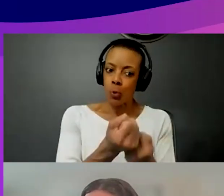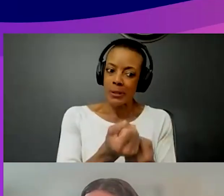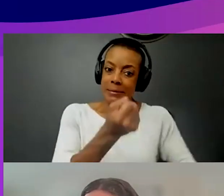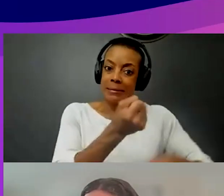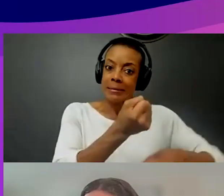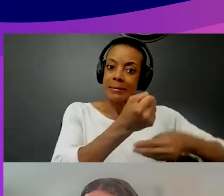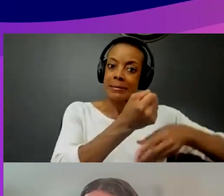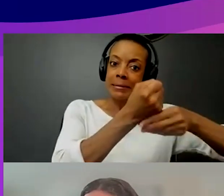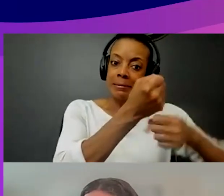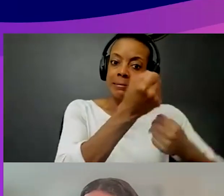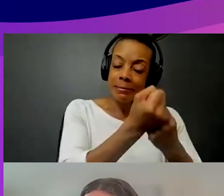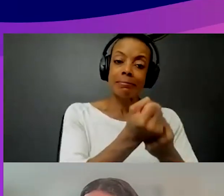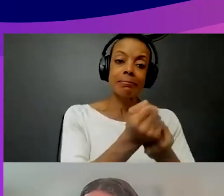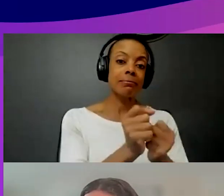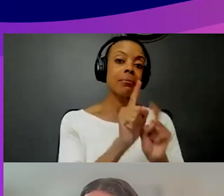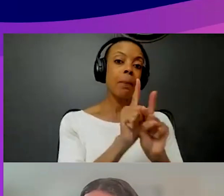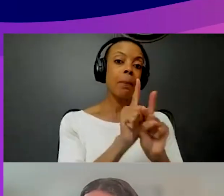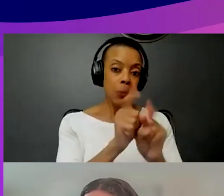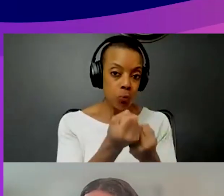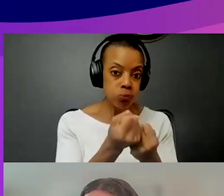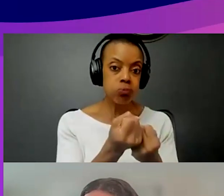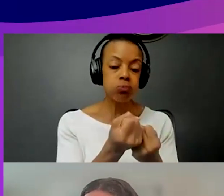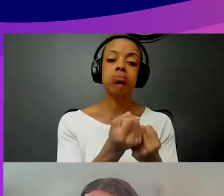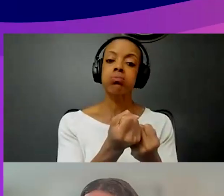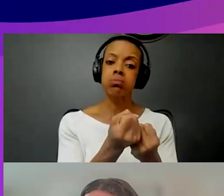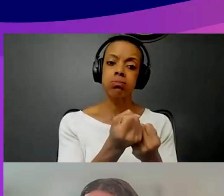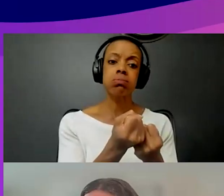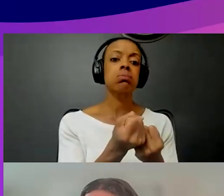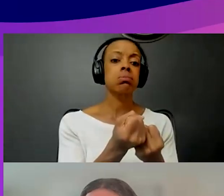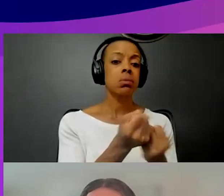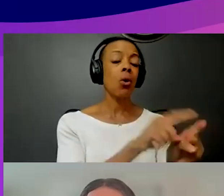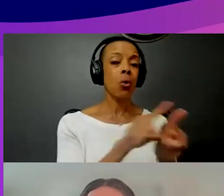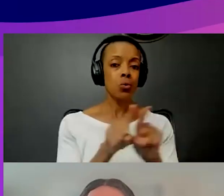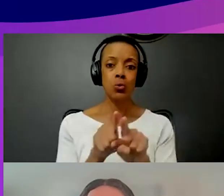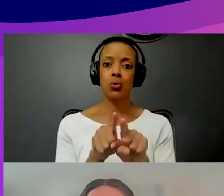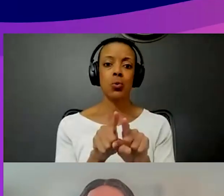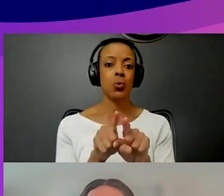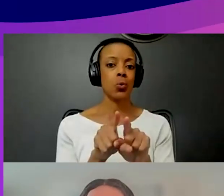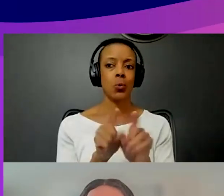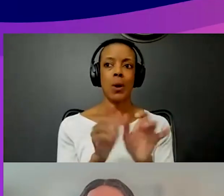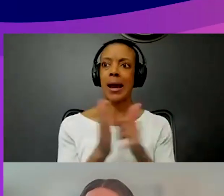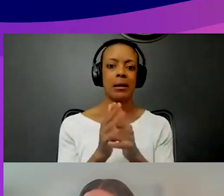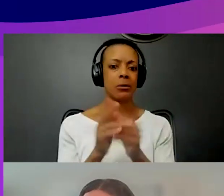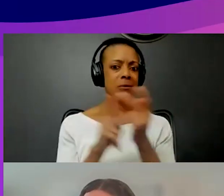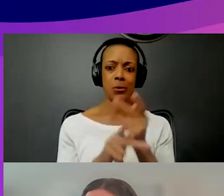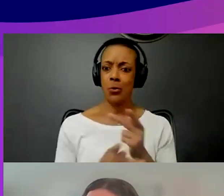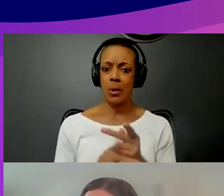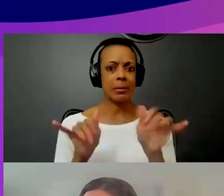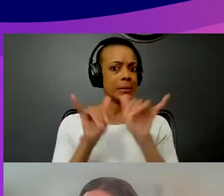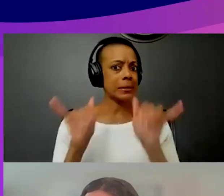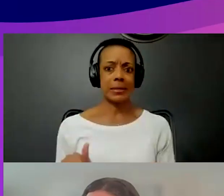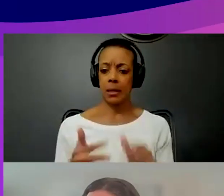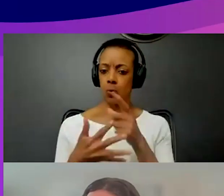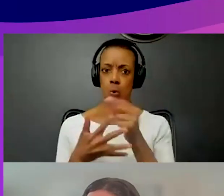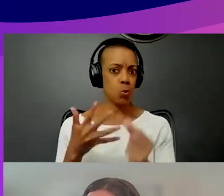we mentioned, the peer support, as well as help with navigating like the various systems and supports that women come in